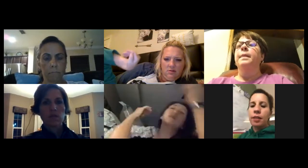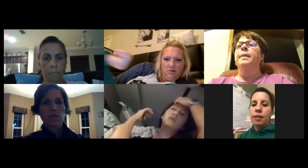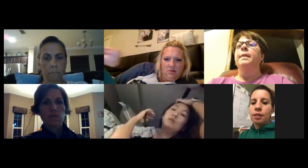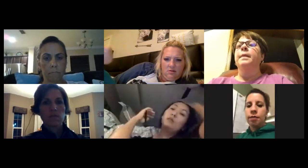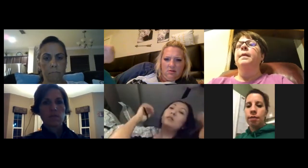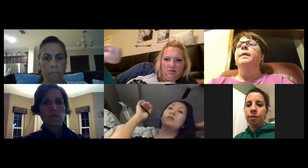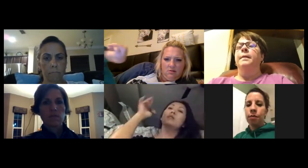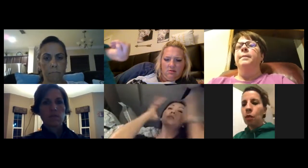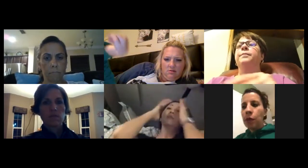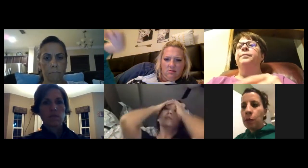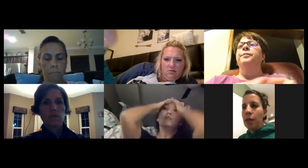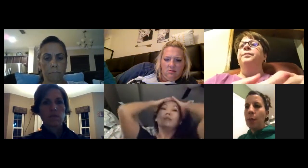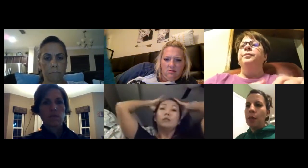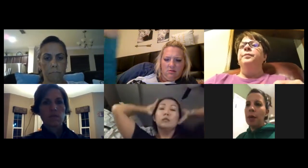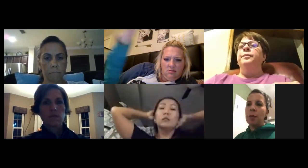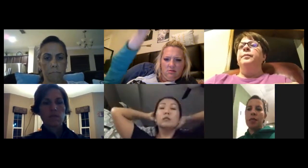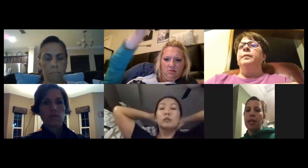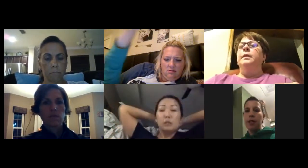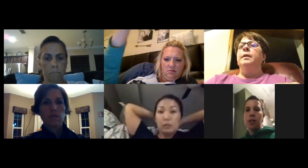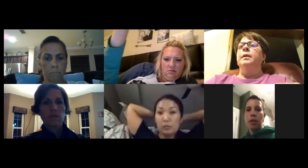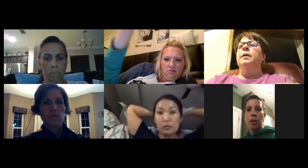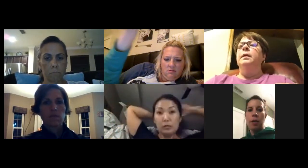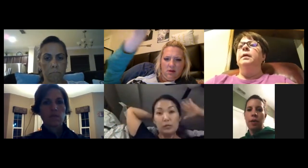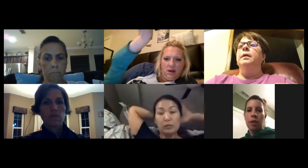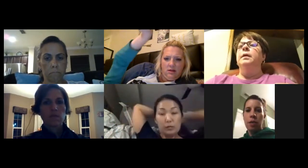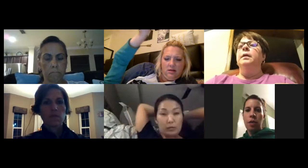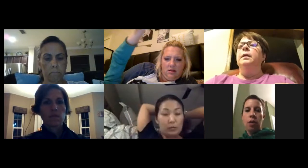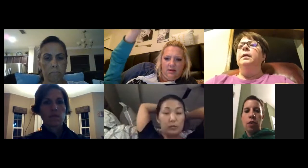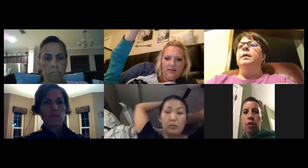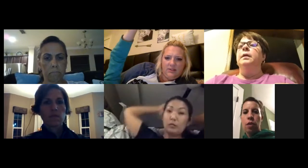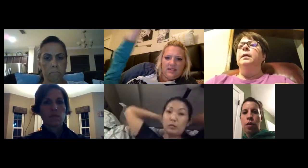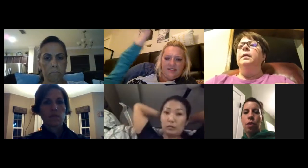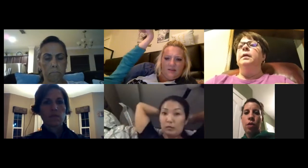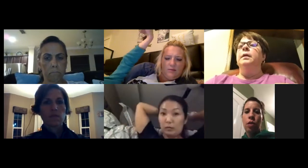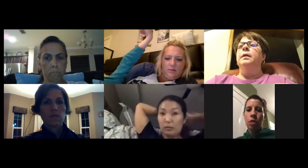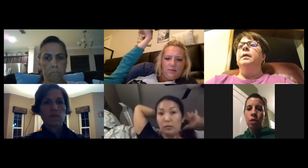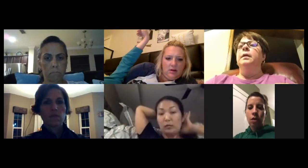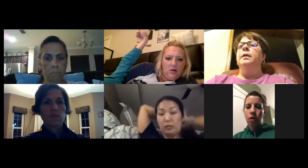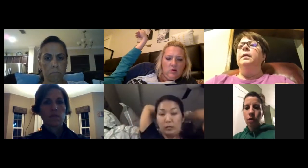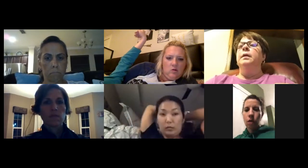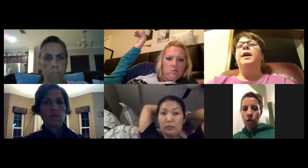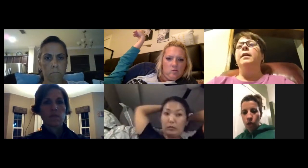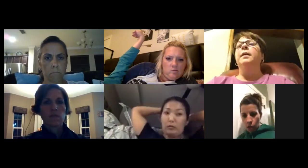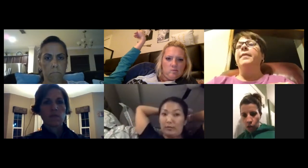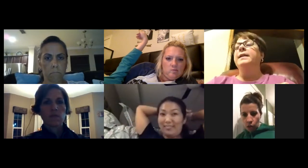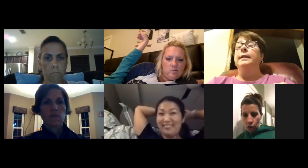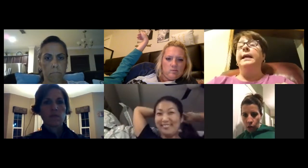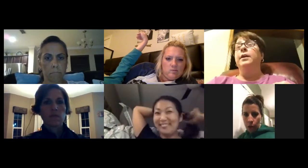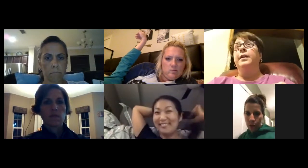Yes. We spent the most time with the teenagers, though. Right. Because they were So the teenagers will be all up on that slang and all that kind of stuff,